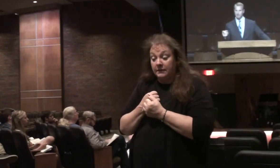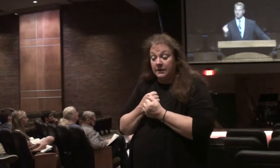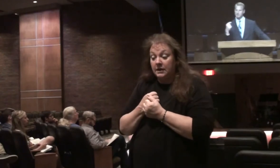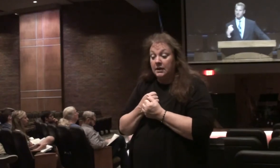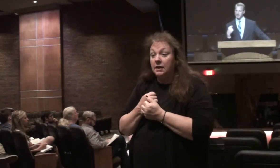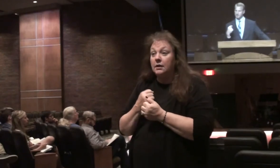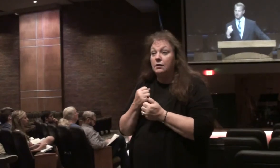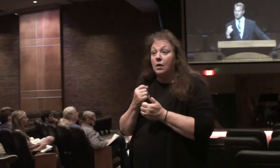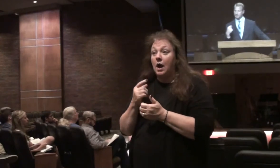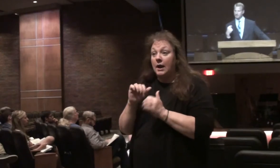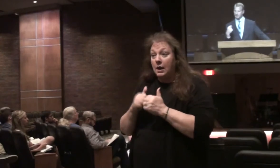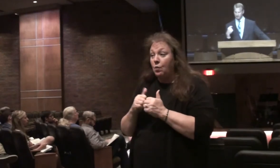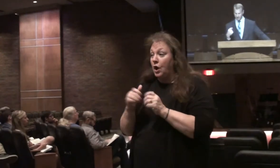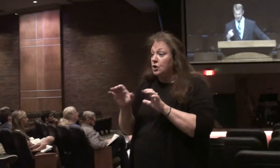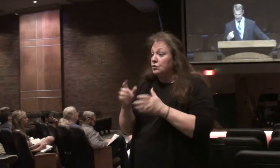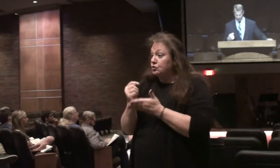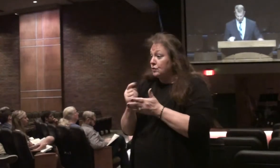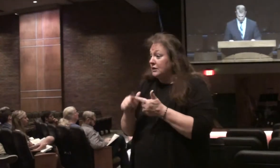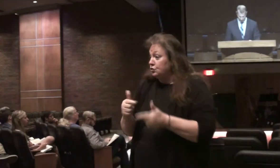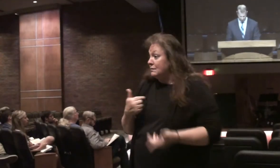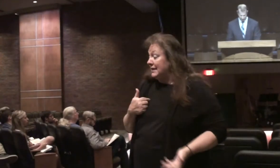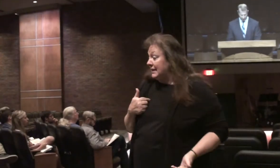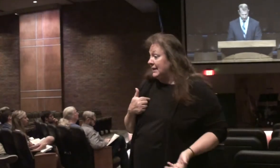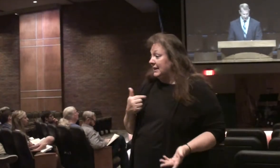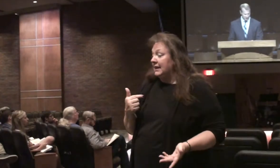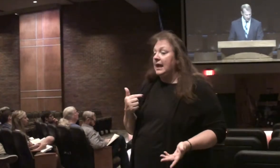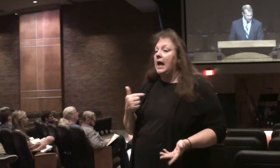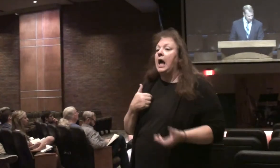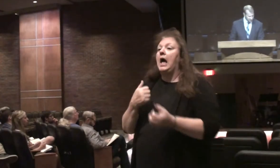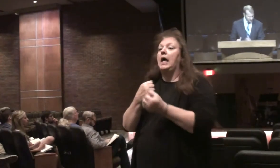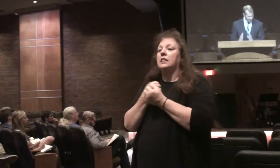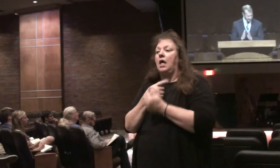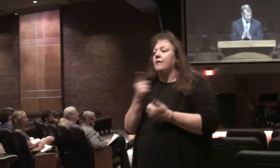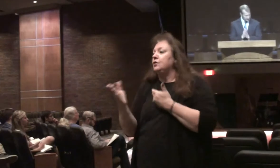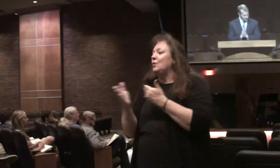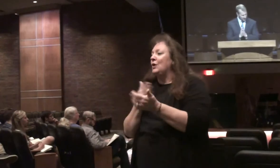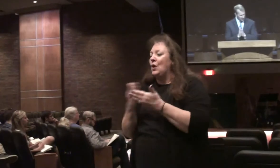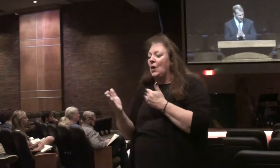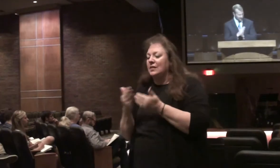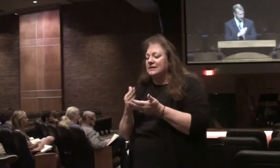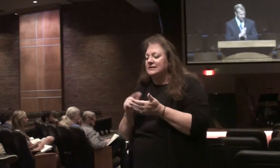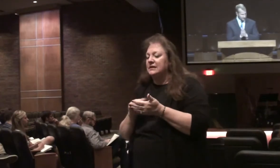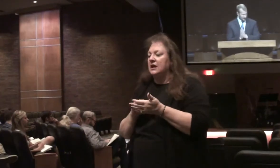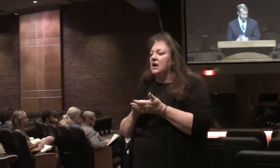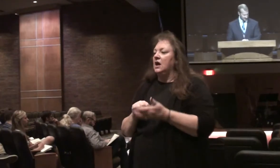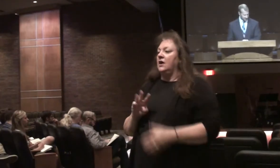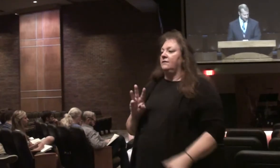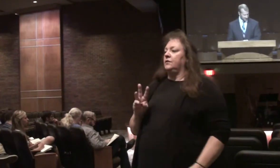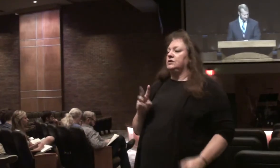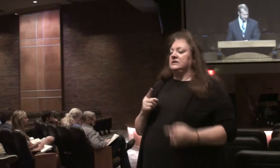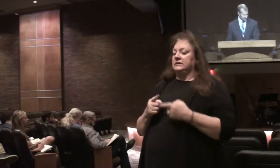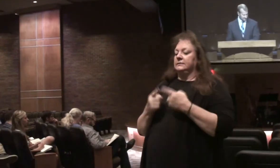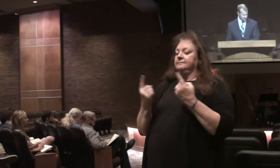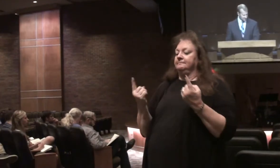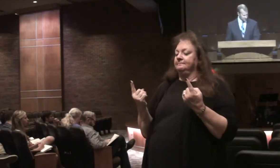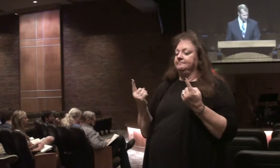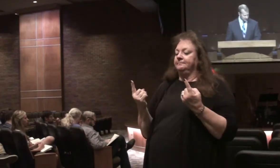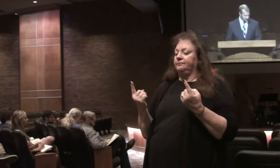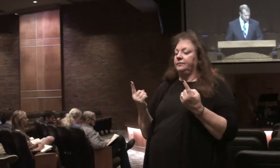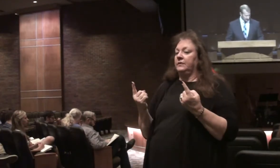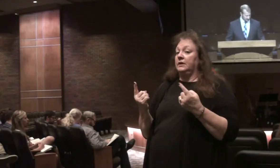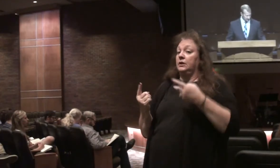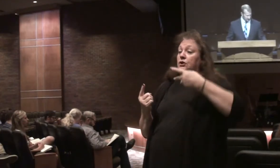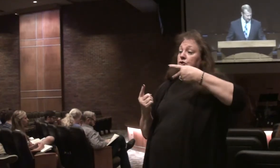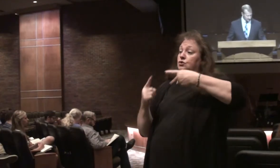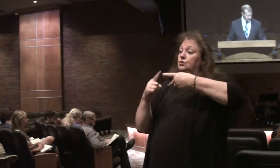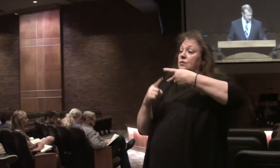based on how you treat me. I'm functioning in love regardless. Verse 6 has a contrast in. Look at verse 6. The next